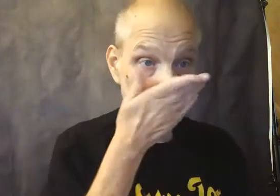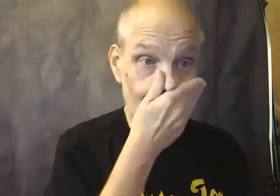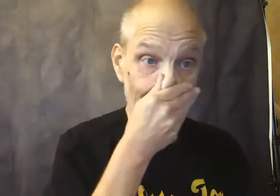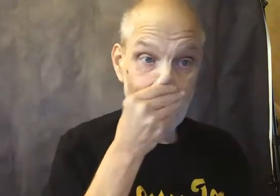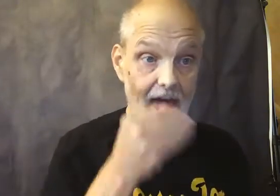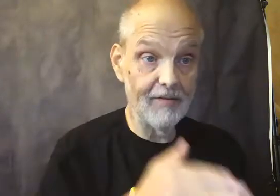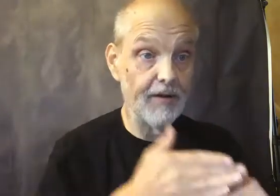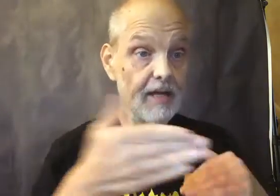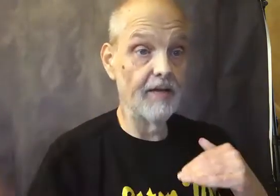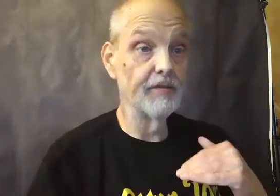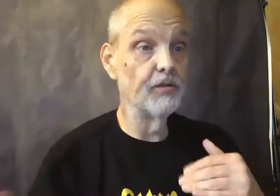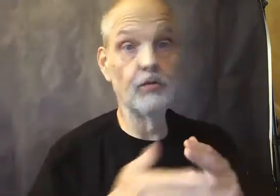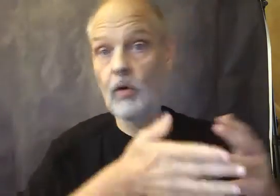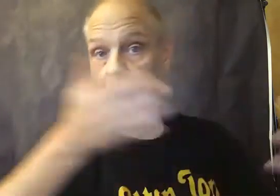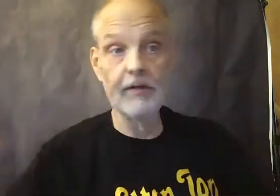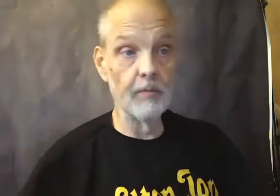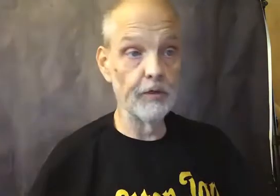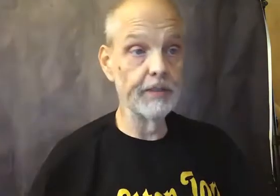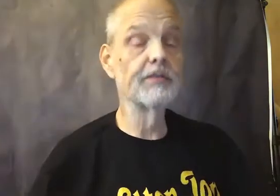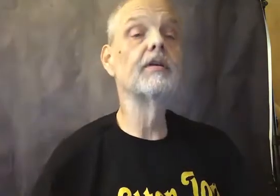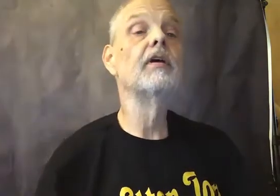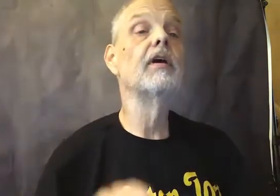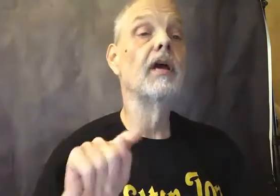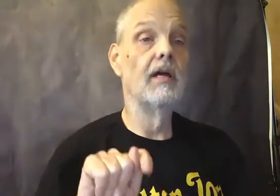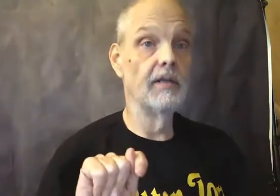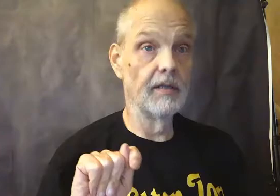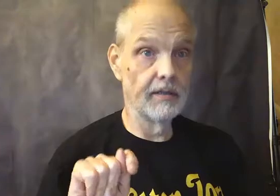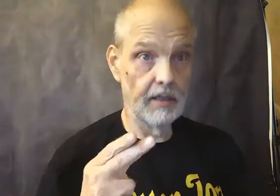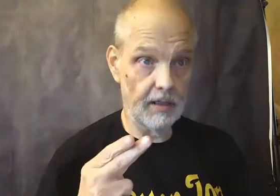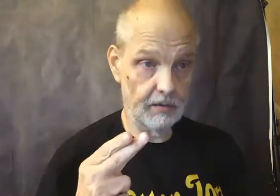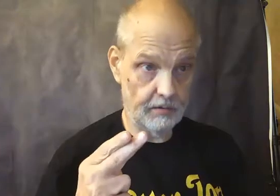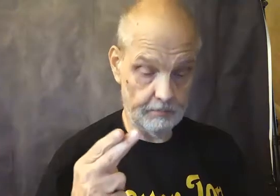Okay. After that, you have to do whatever the number is, and then TH.